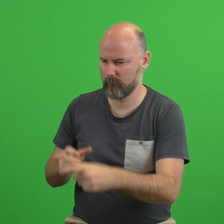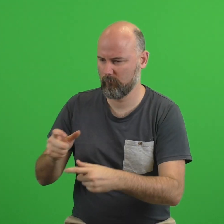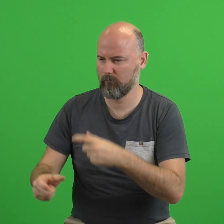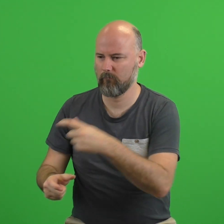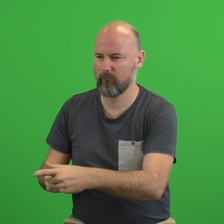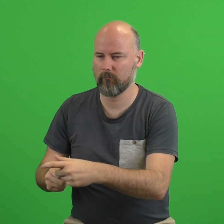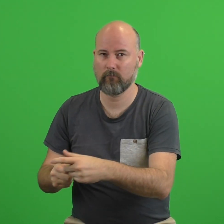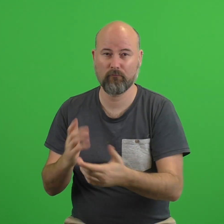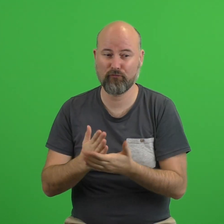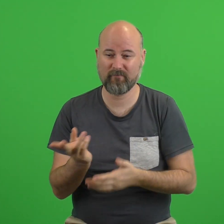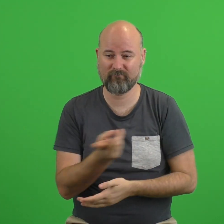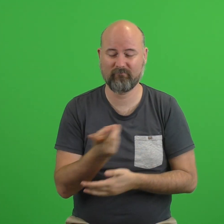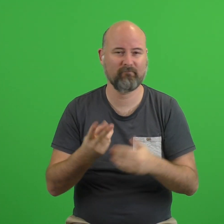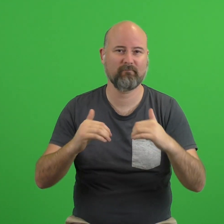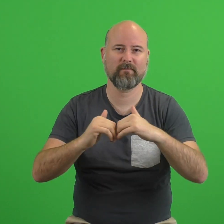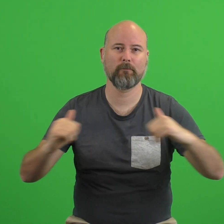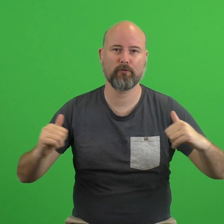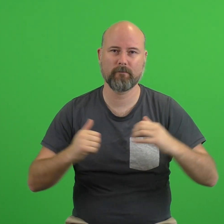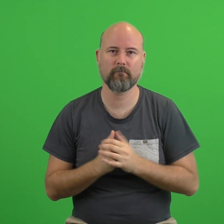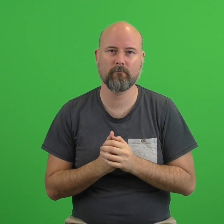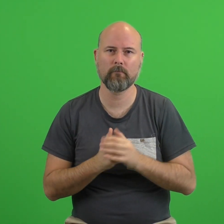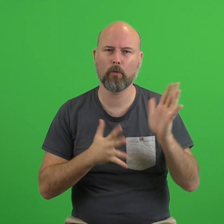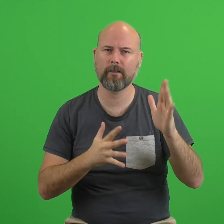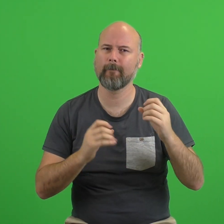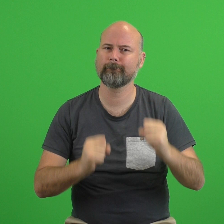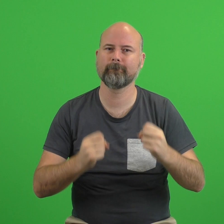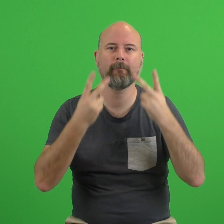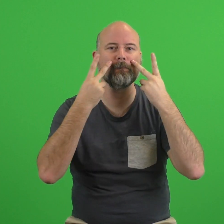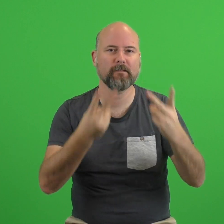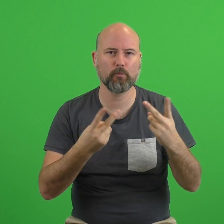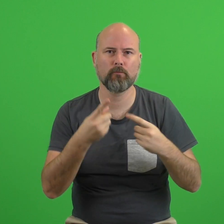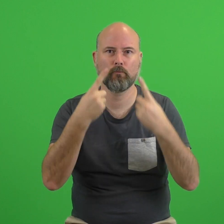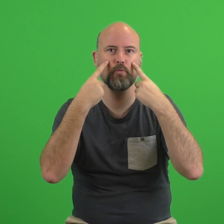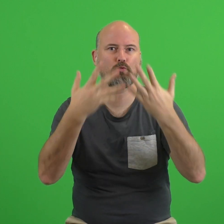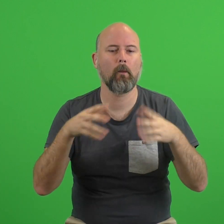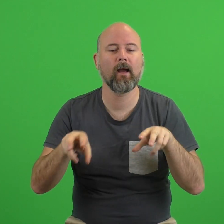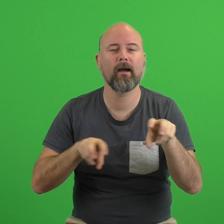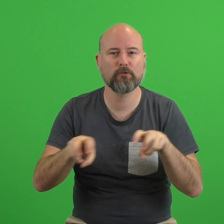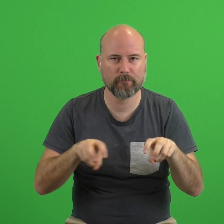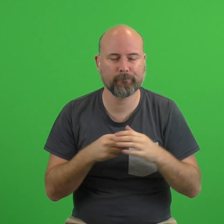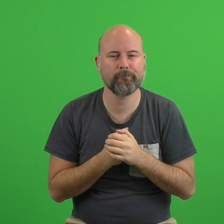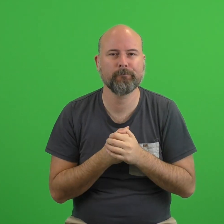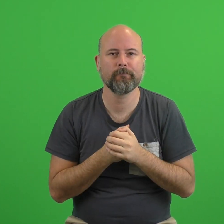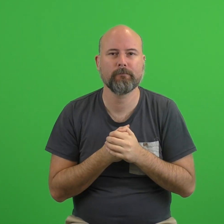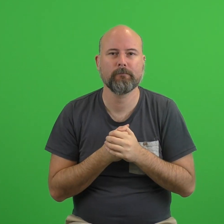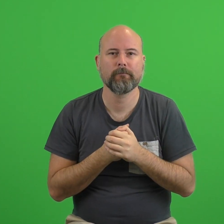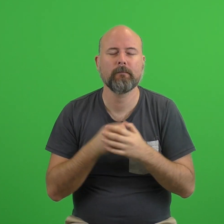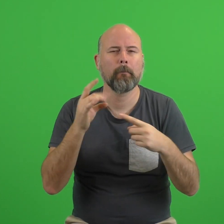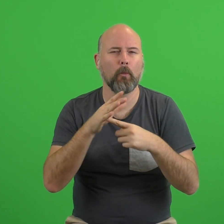follow a sequential word order in the same way that English does. Auslan is very visual and is about showing action